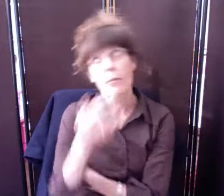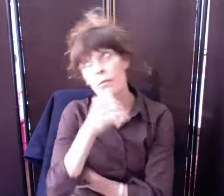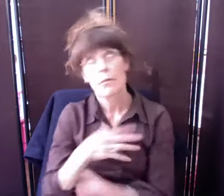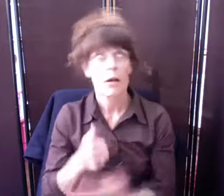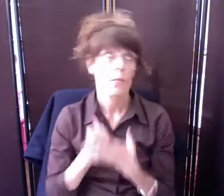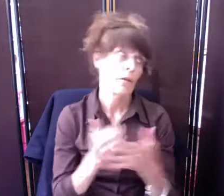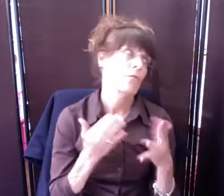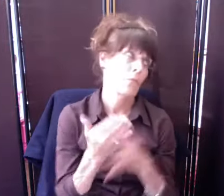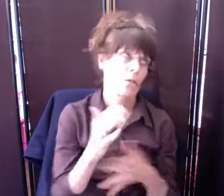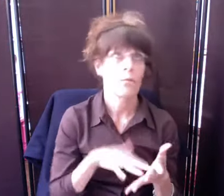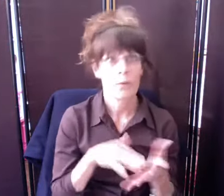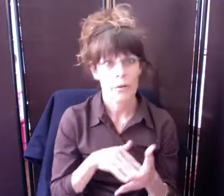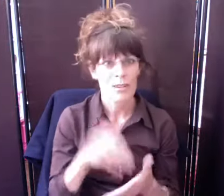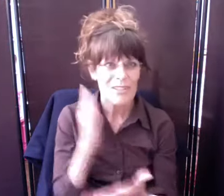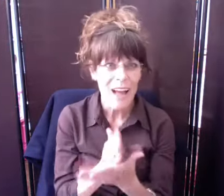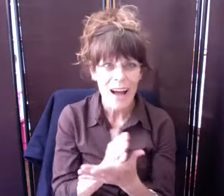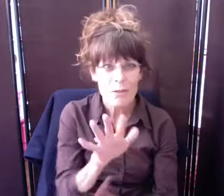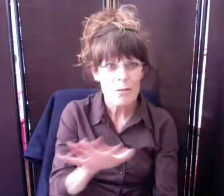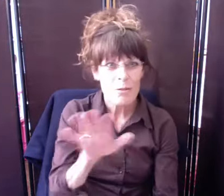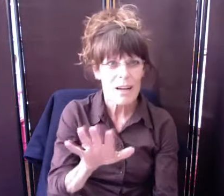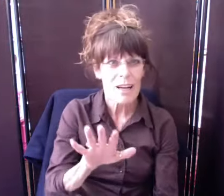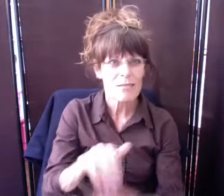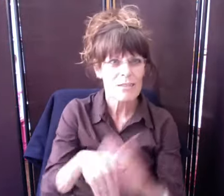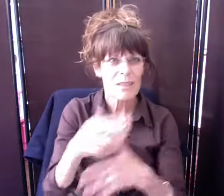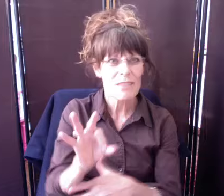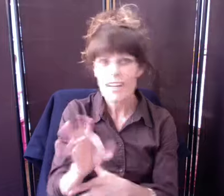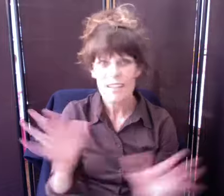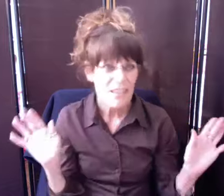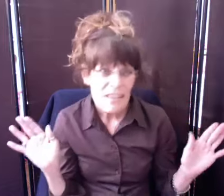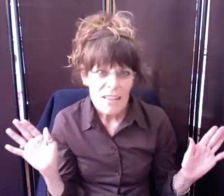always stopped around step 9, and I've been through that book. And